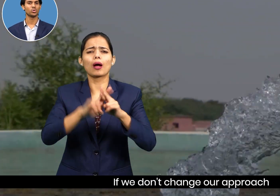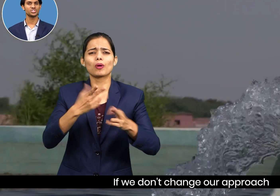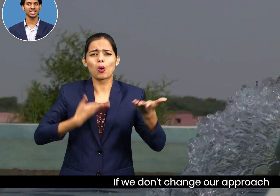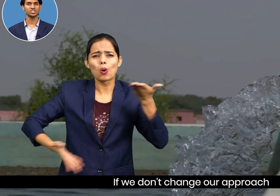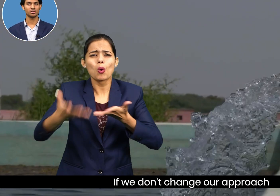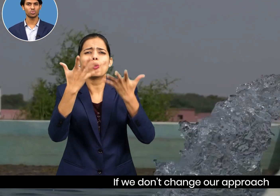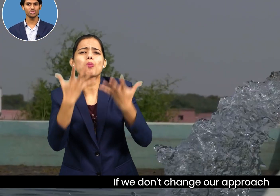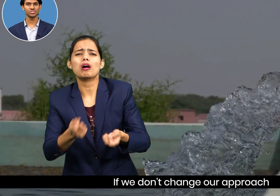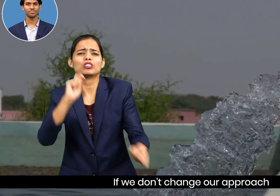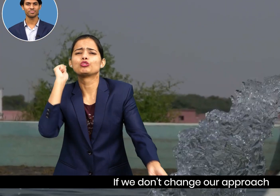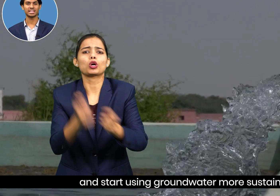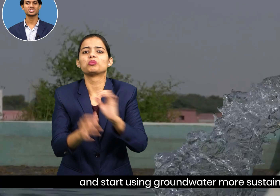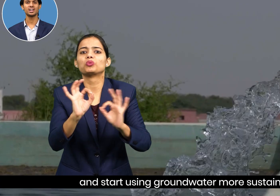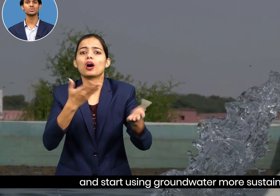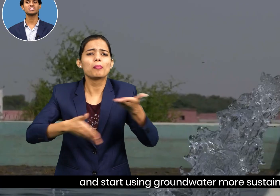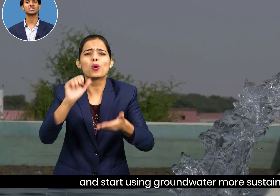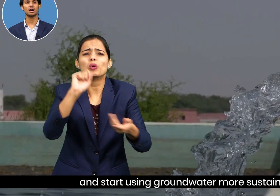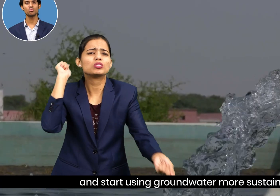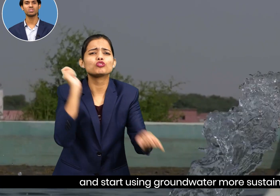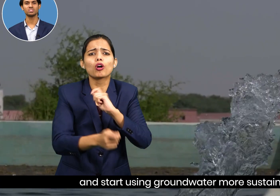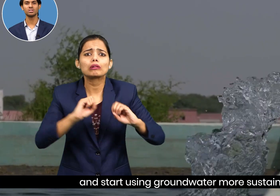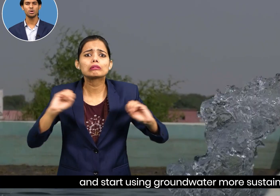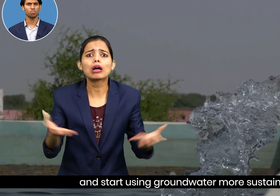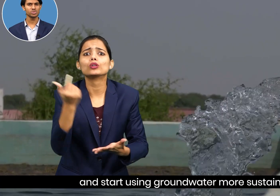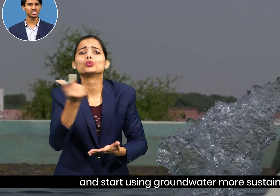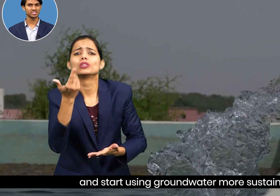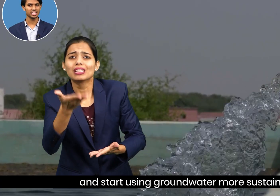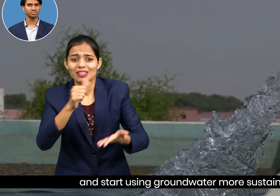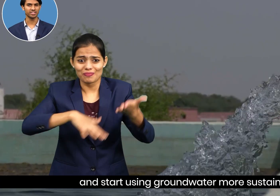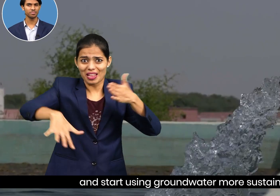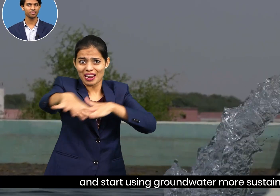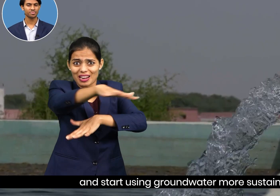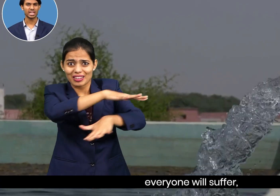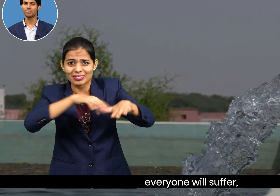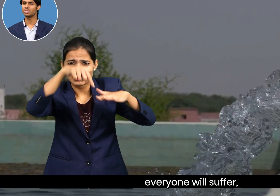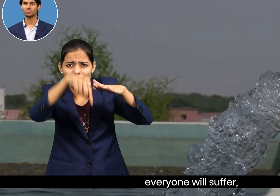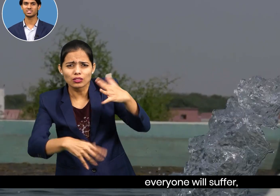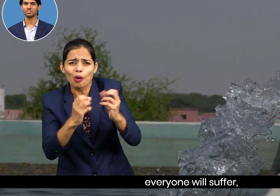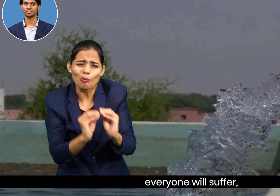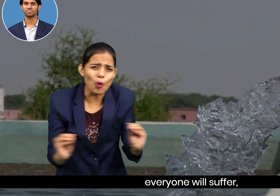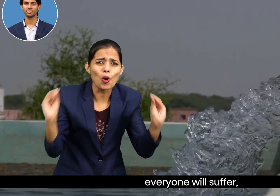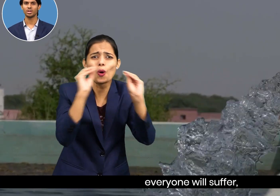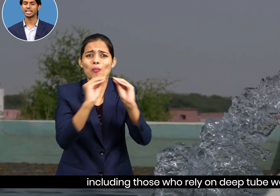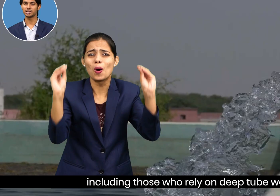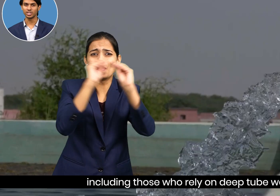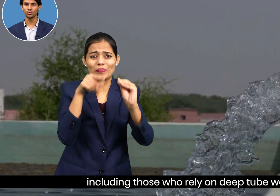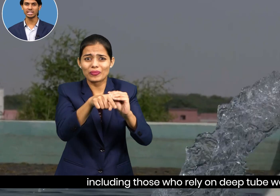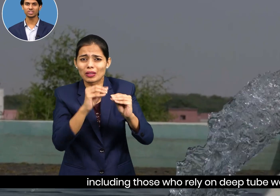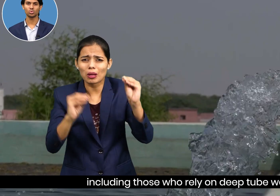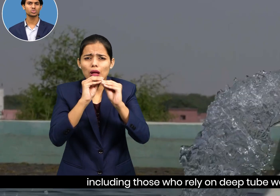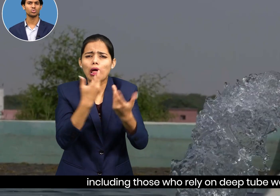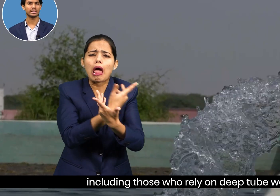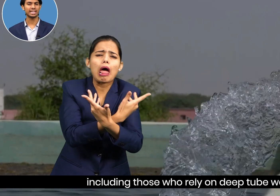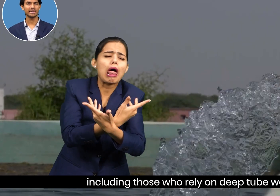If we don't change our approach and start using groundwater more sustainably, everyone will suffer,